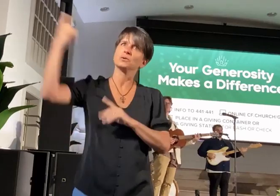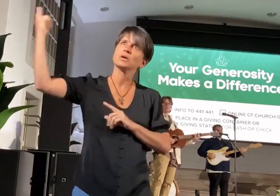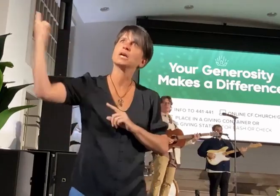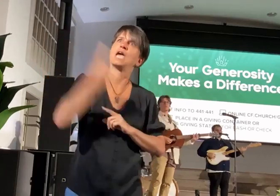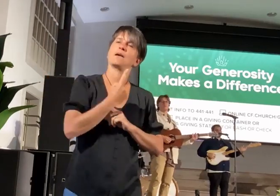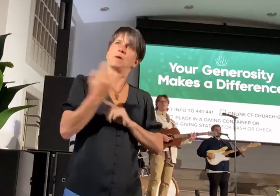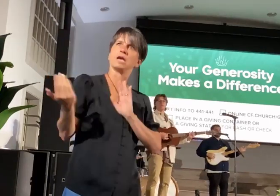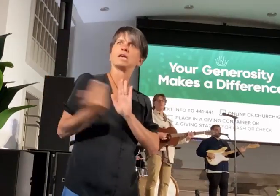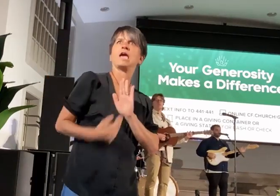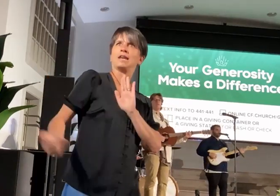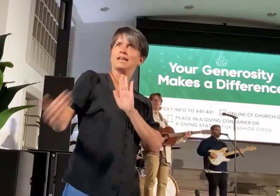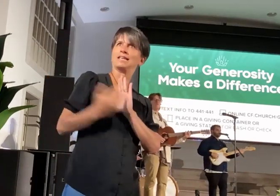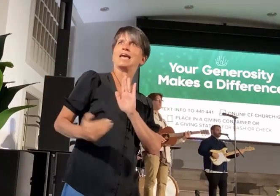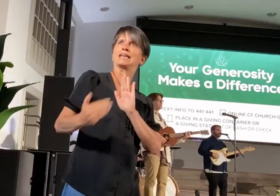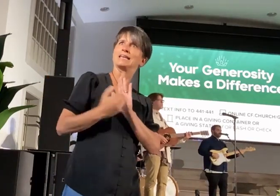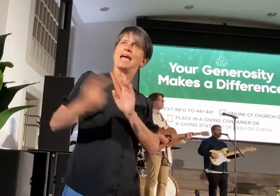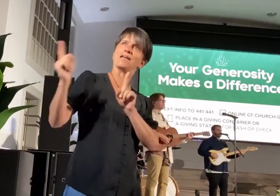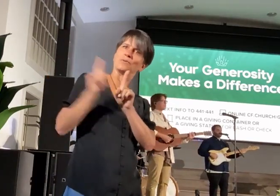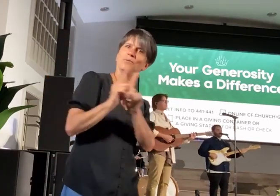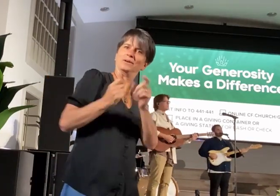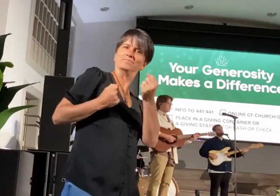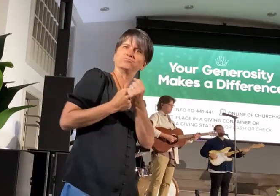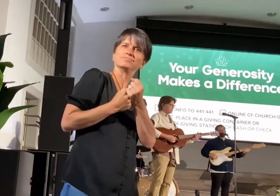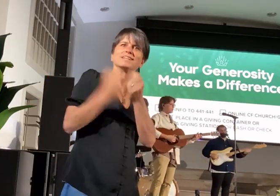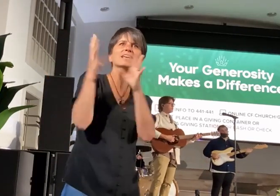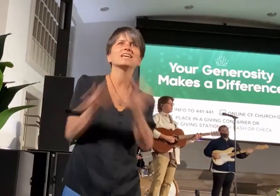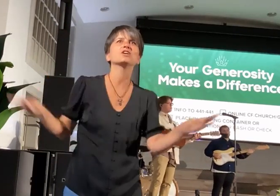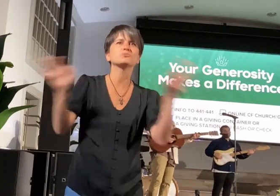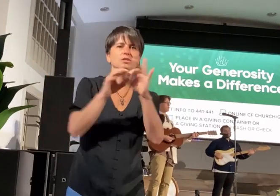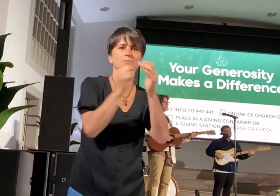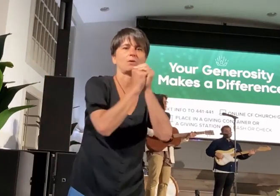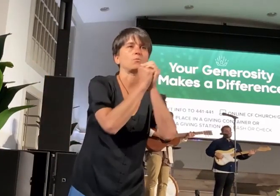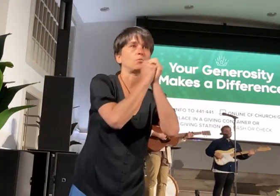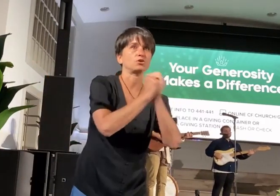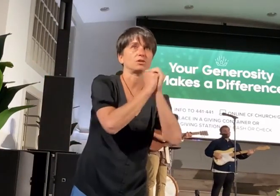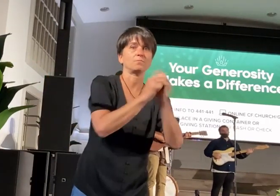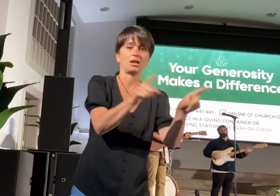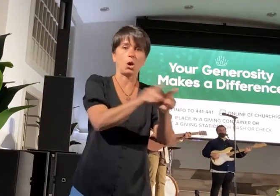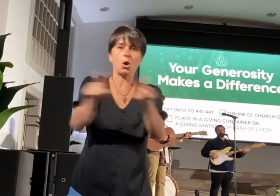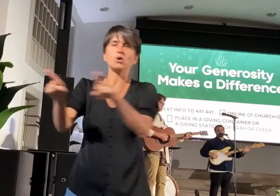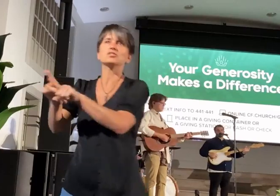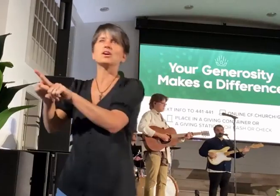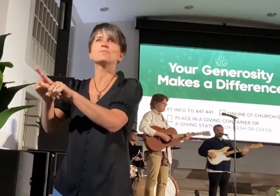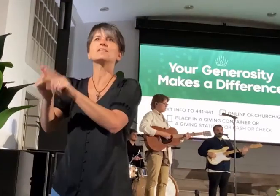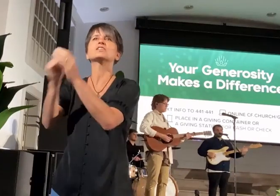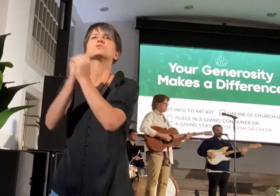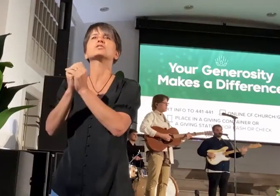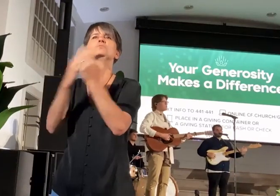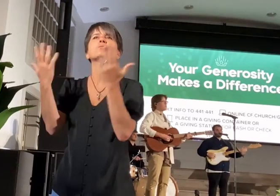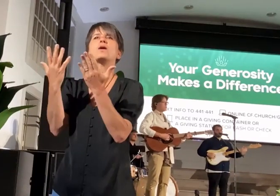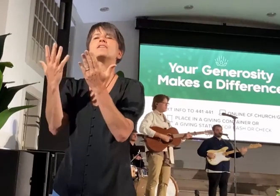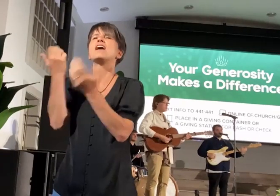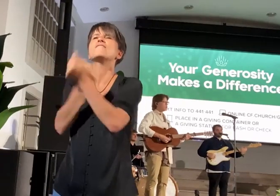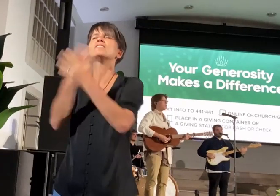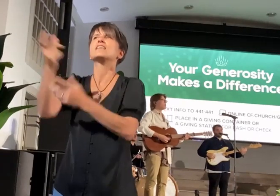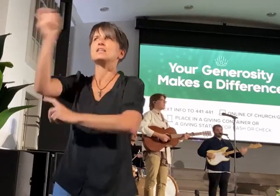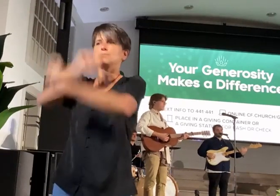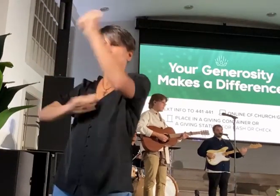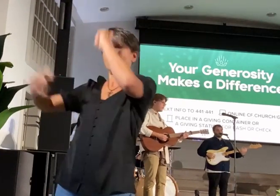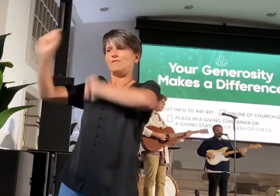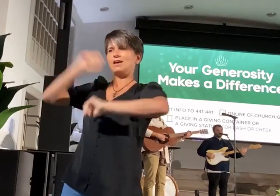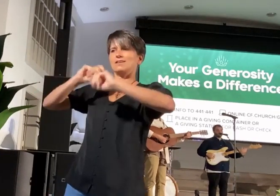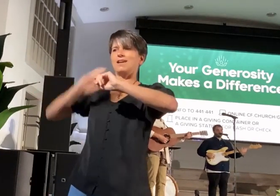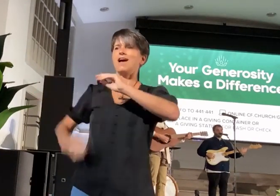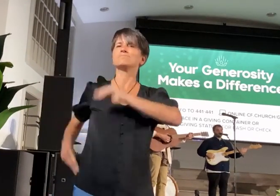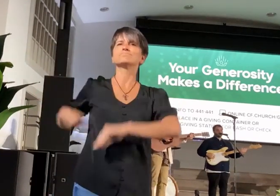time and time and time again, because of that, he's worthy of not only my worship with my hands and my mouth, but also the worship of what he's provided in